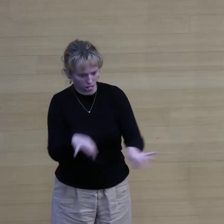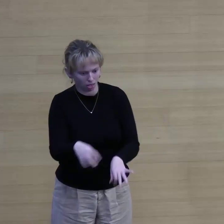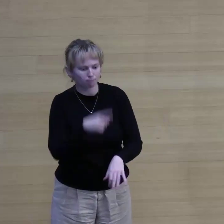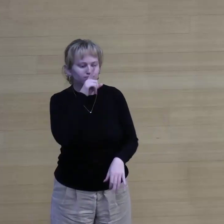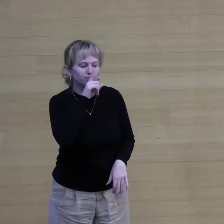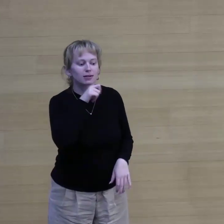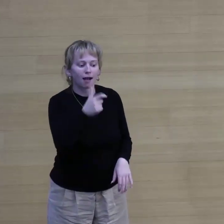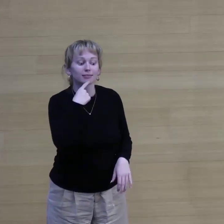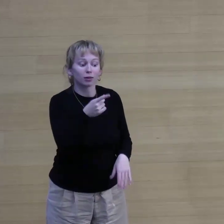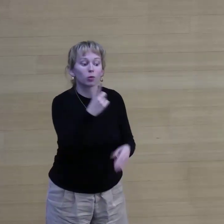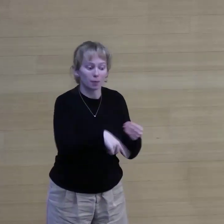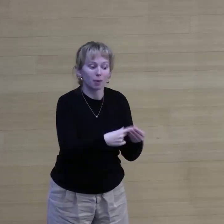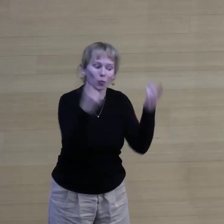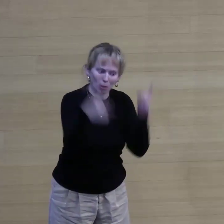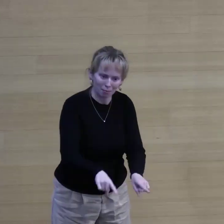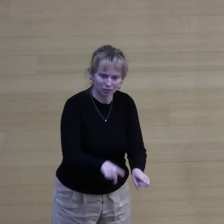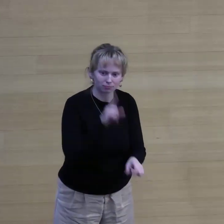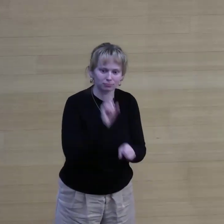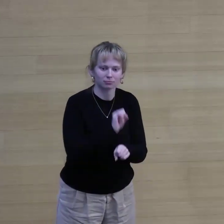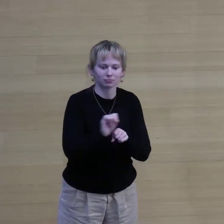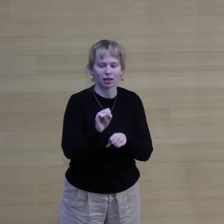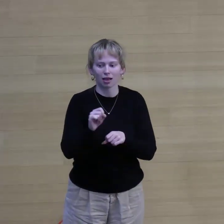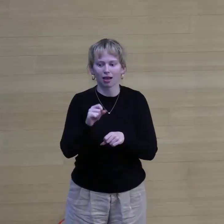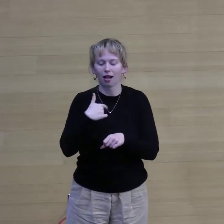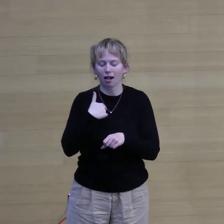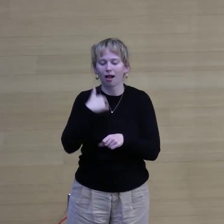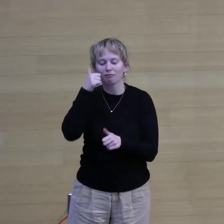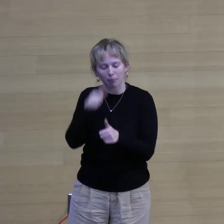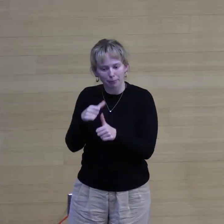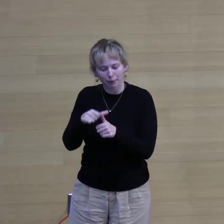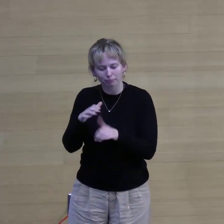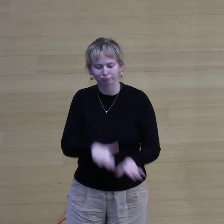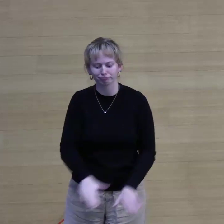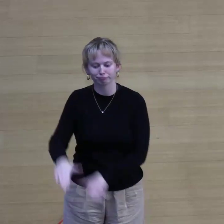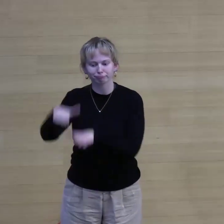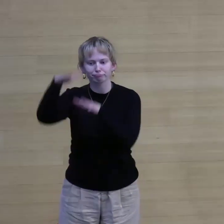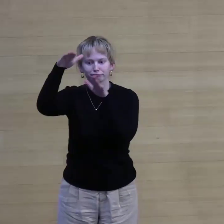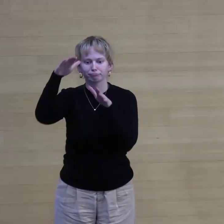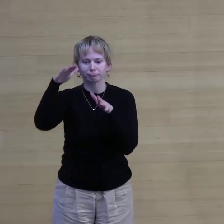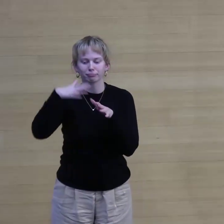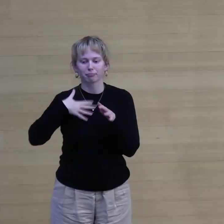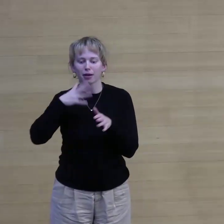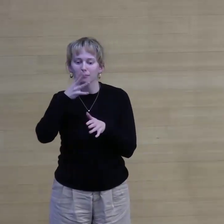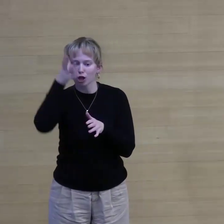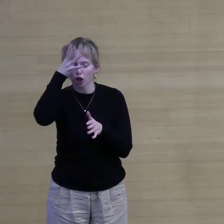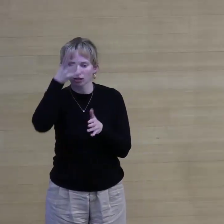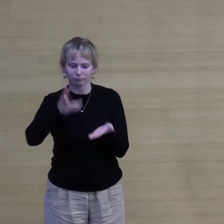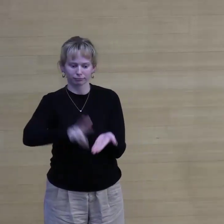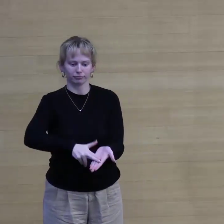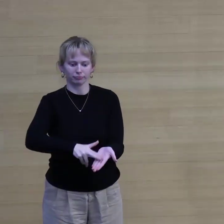you the story about what happened. Because I remember as a kid, my parents signed on for one of my surgeries to be shown on